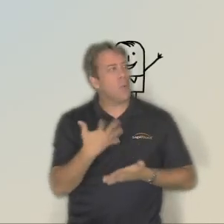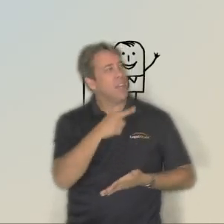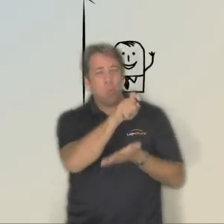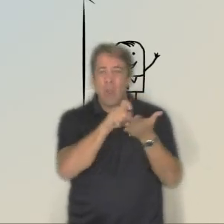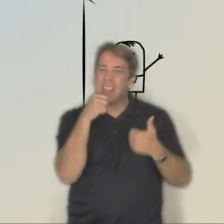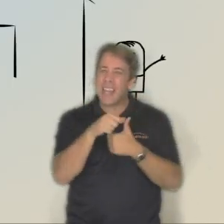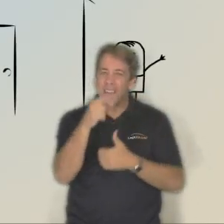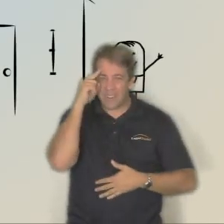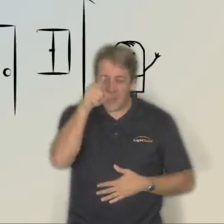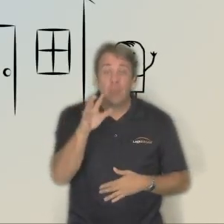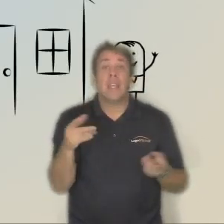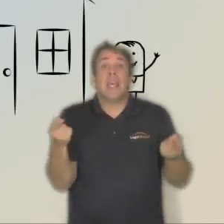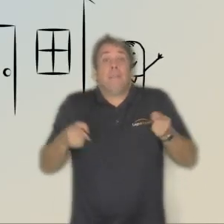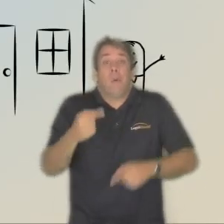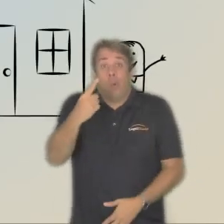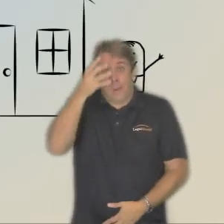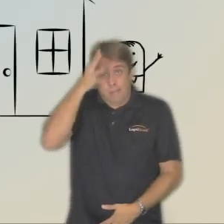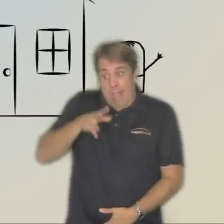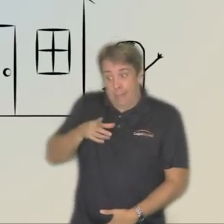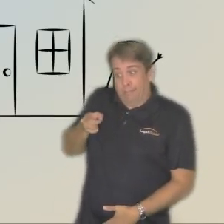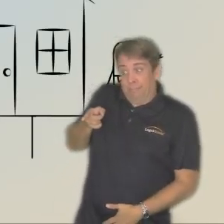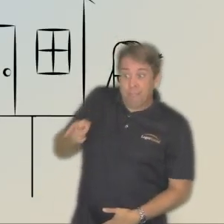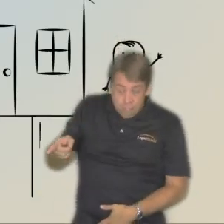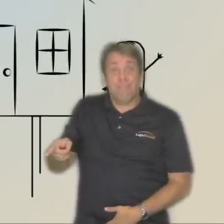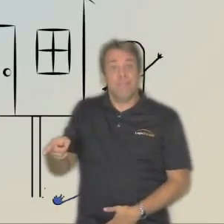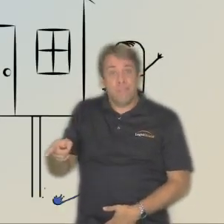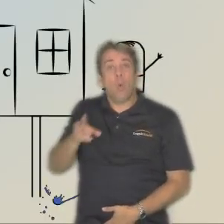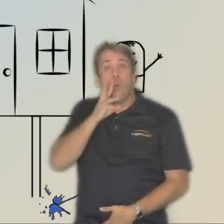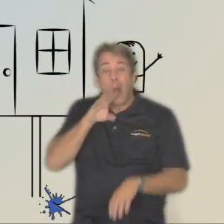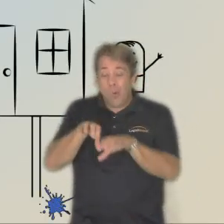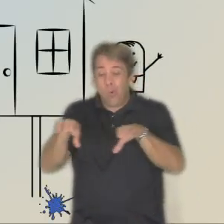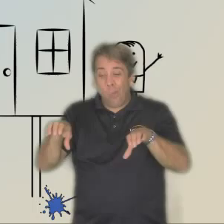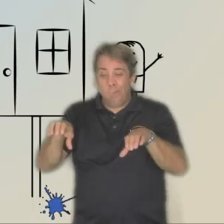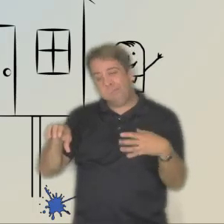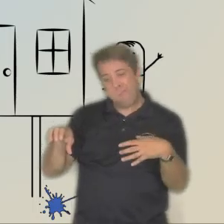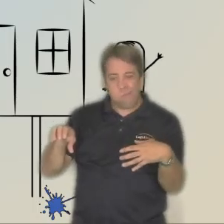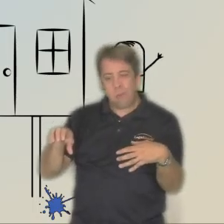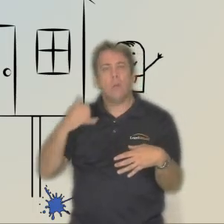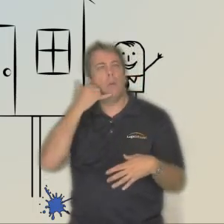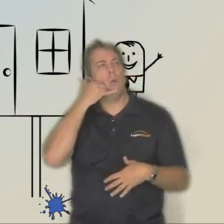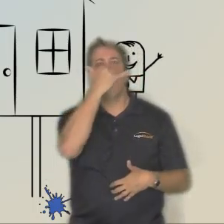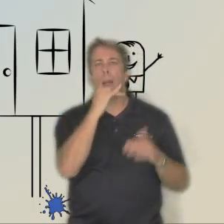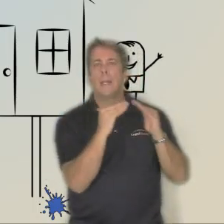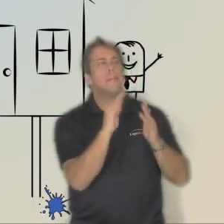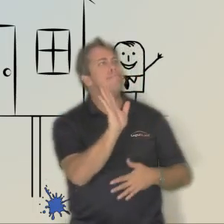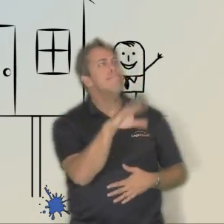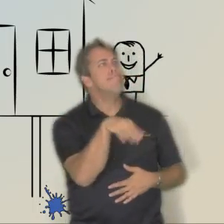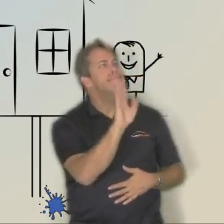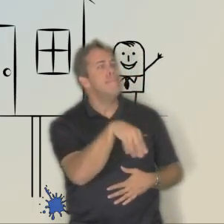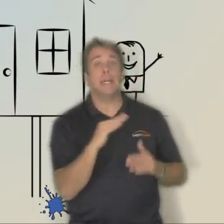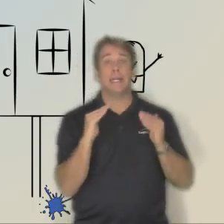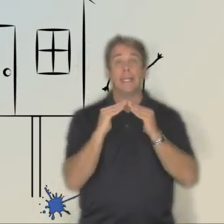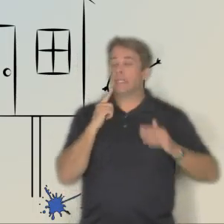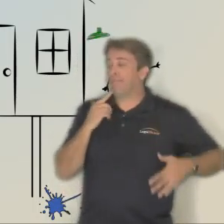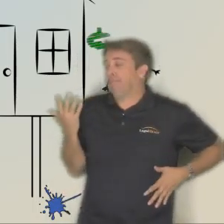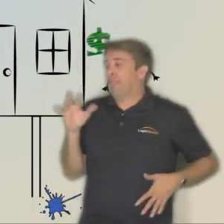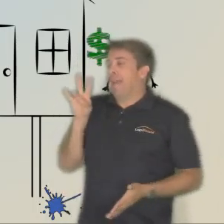when Steven, a Legal Shield member in Colorado, discovered a busted pipe in his basement and a simple phone call to the city turned into a